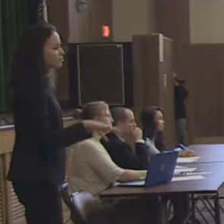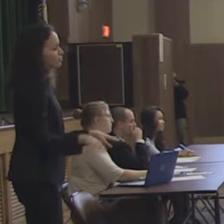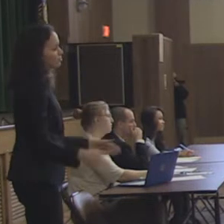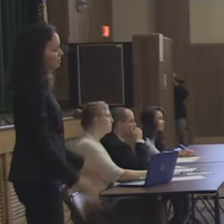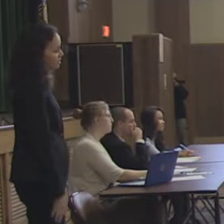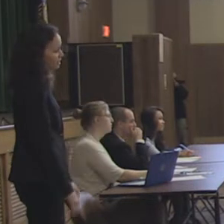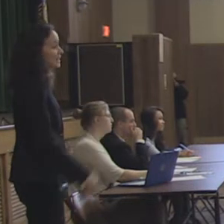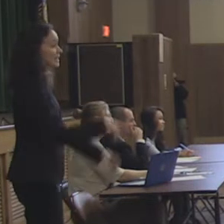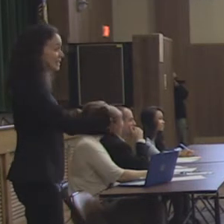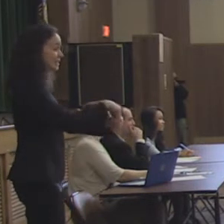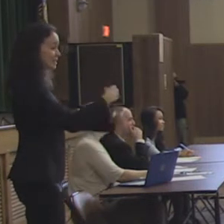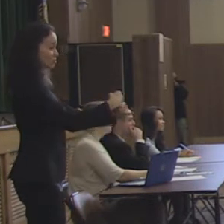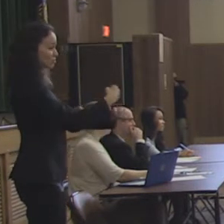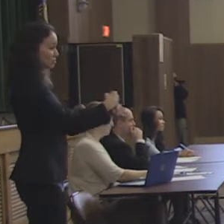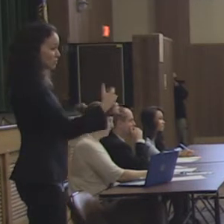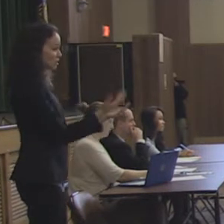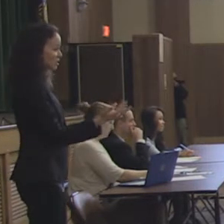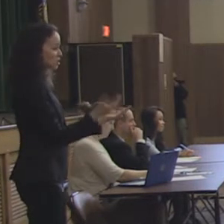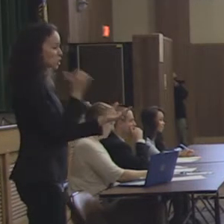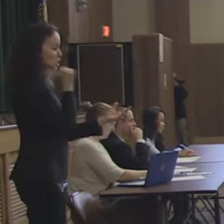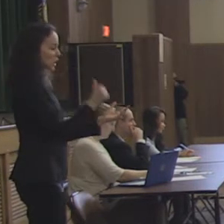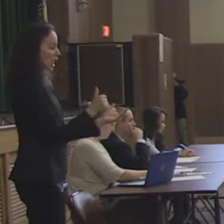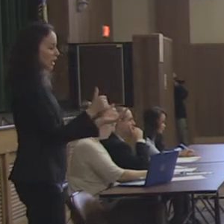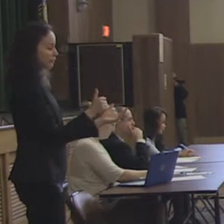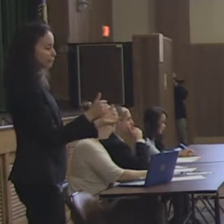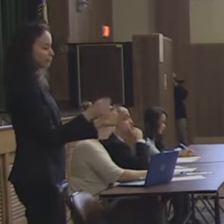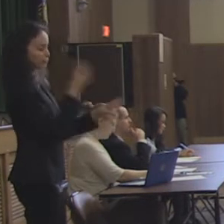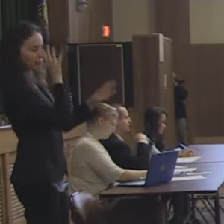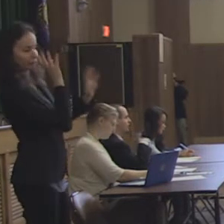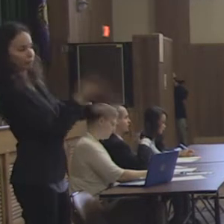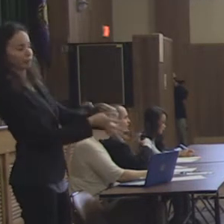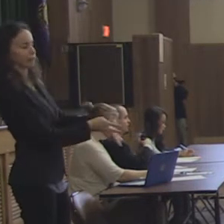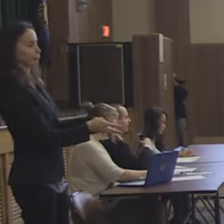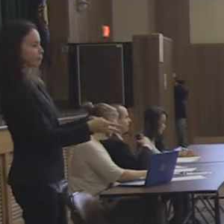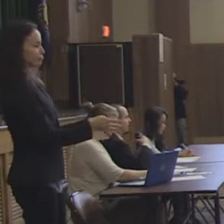these institutions so they're not mistreated.